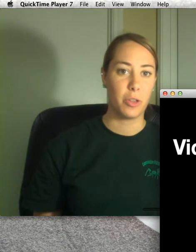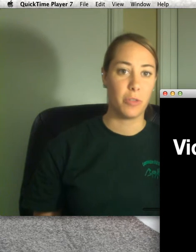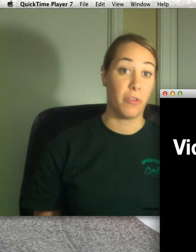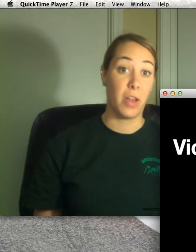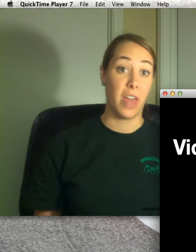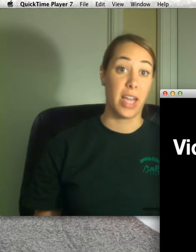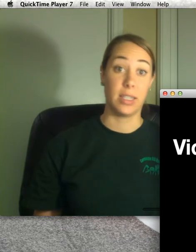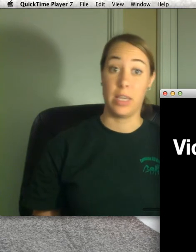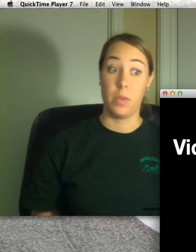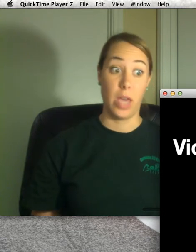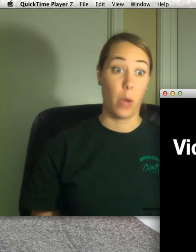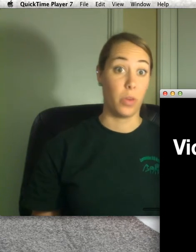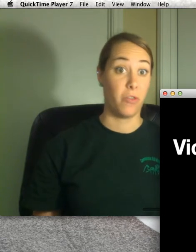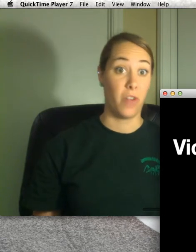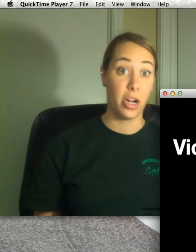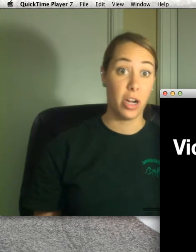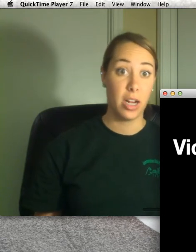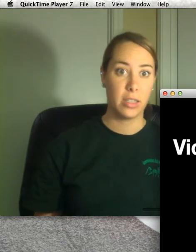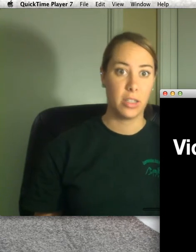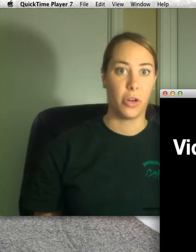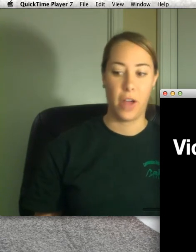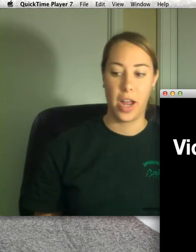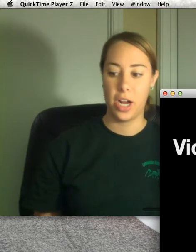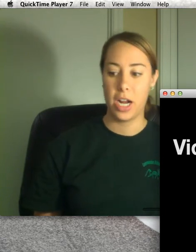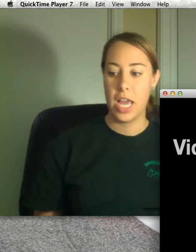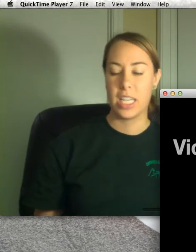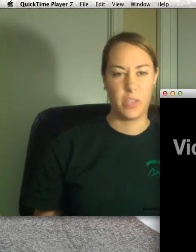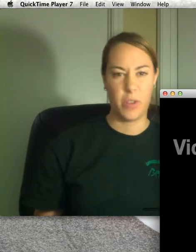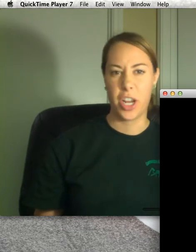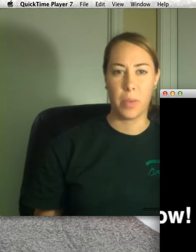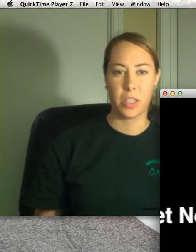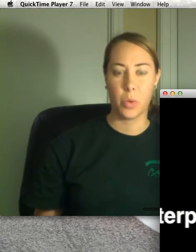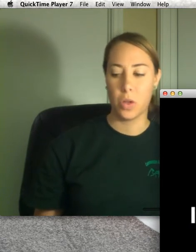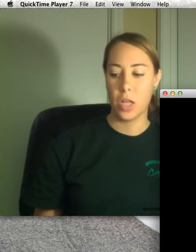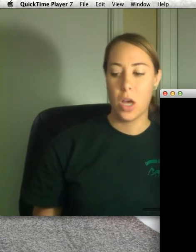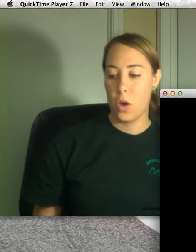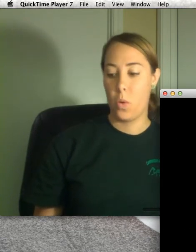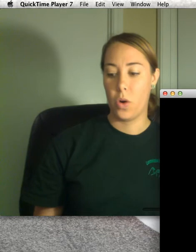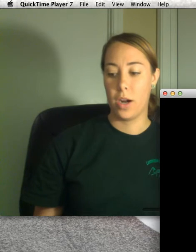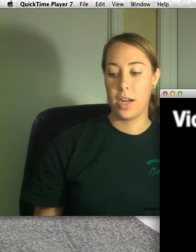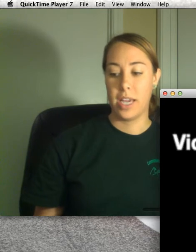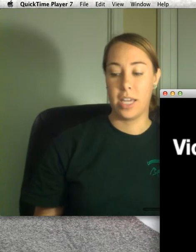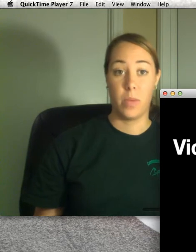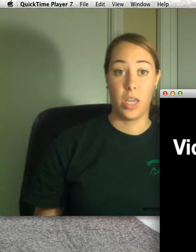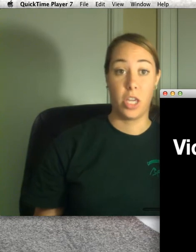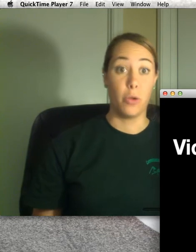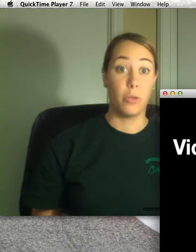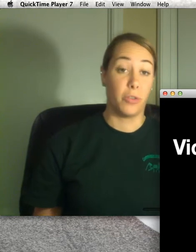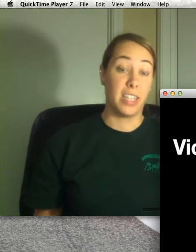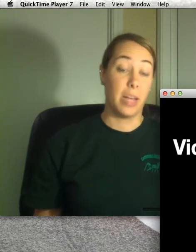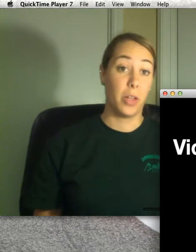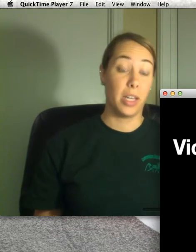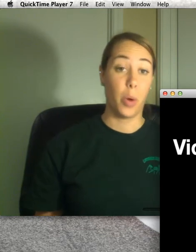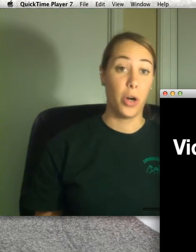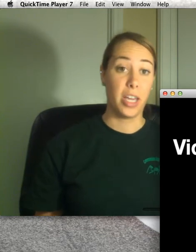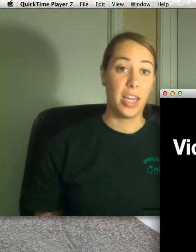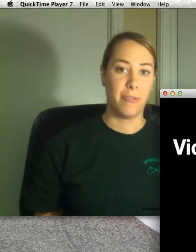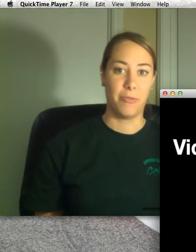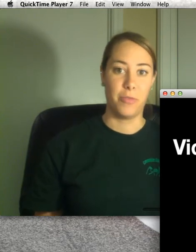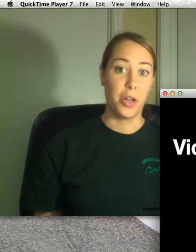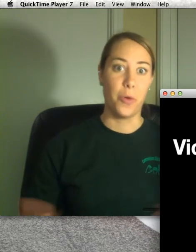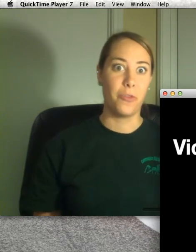be used for fun things. It can be help with fire, to start a fire. It's very combustible. Or it can be used, for example, at a